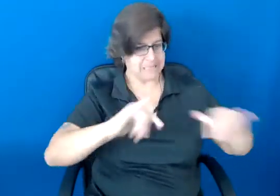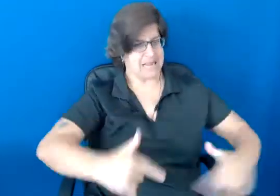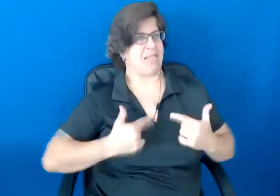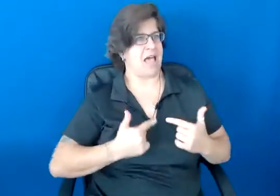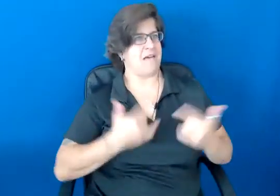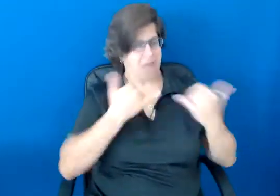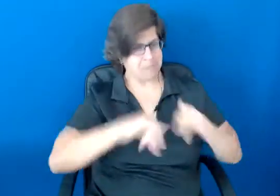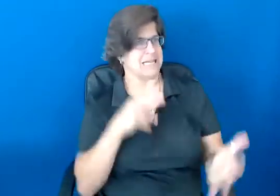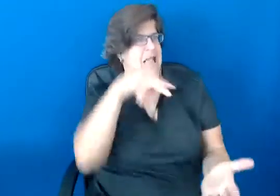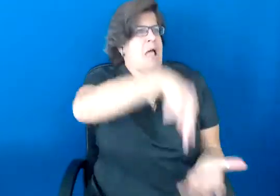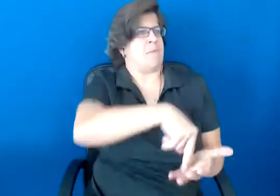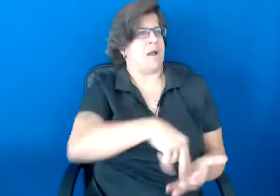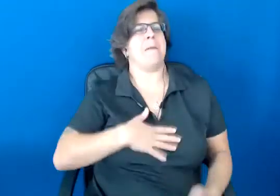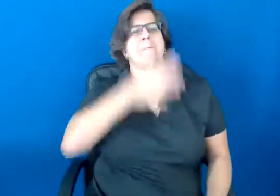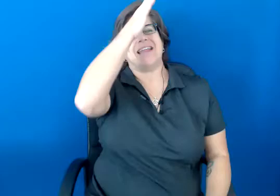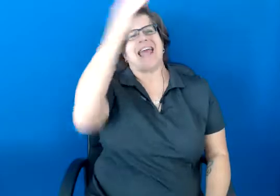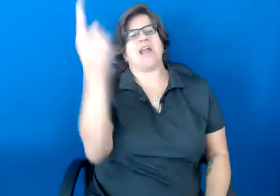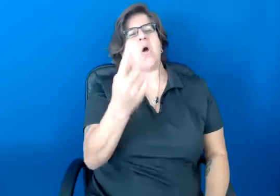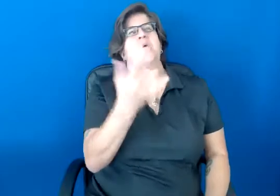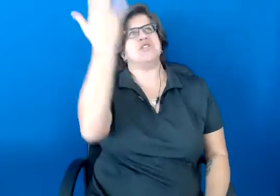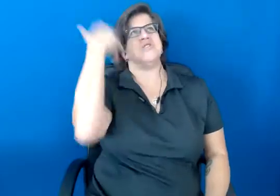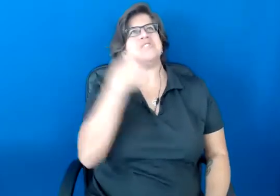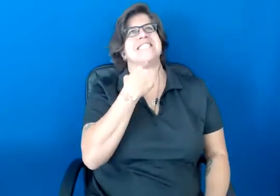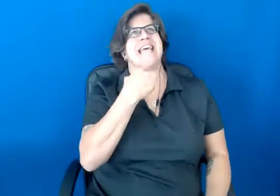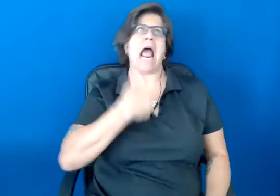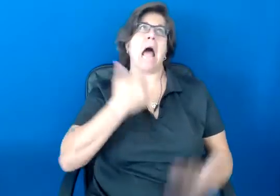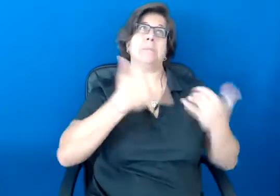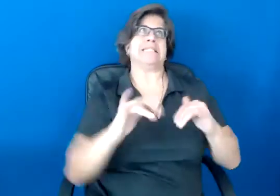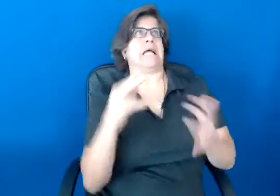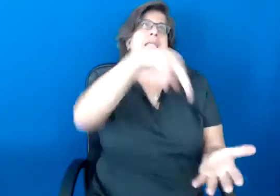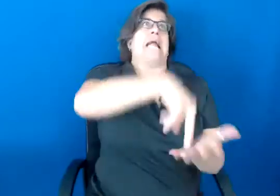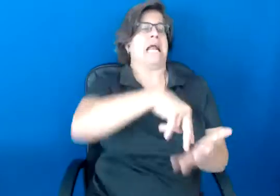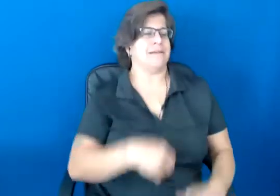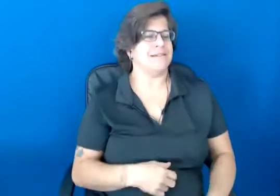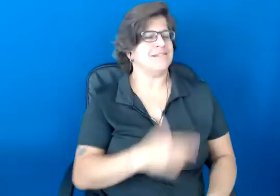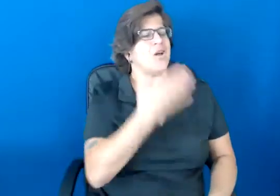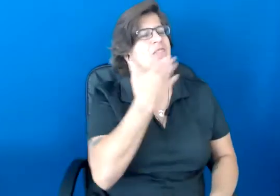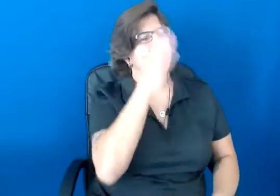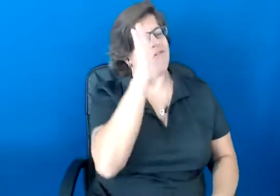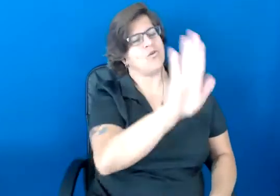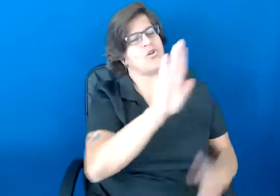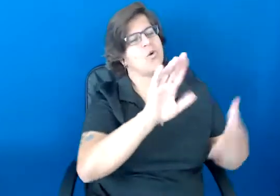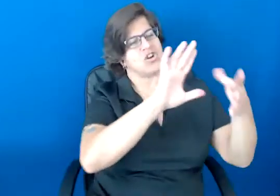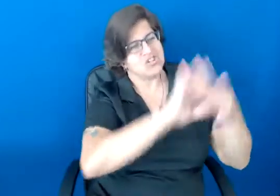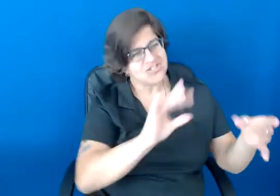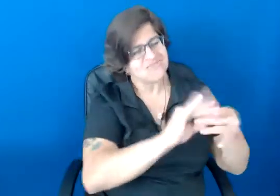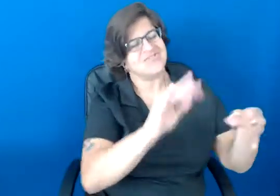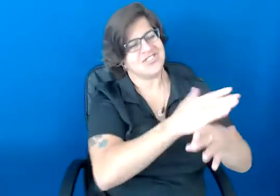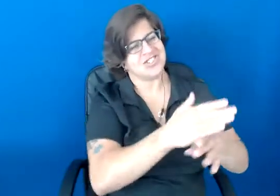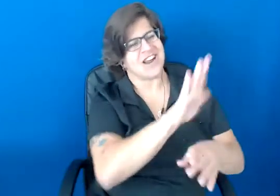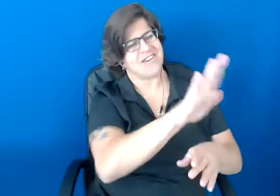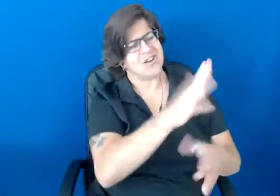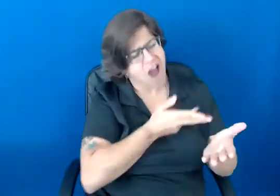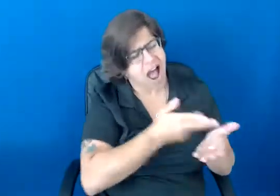still upright. My dad always used to say that. And so thank you for your share. And I love your sharing, your honesty